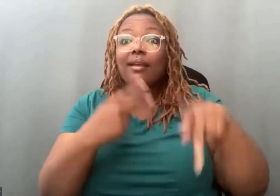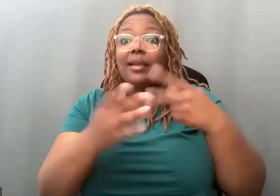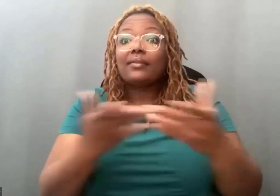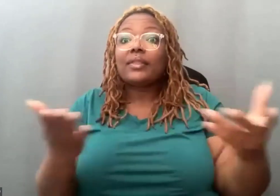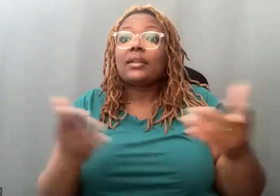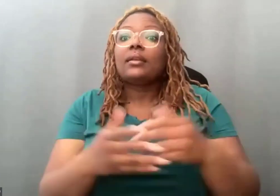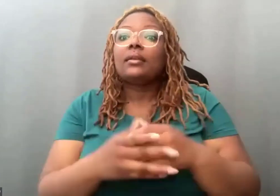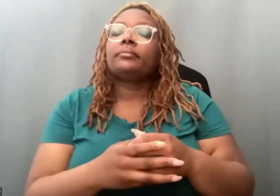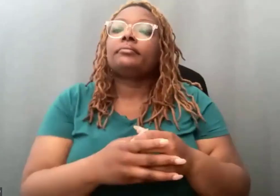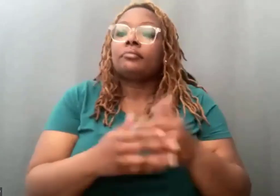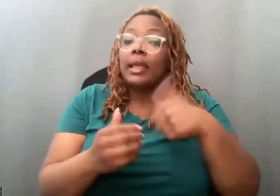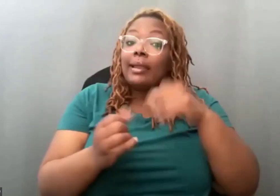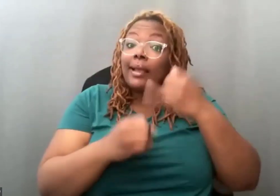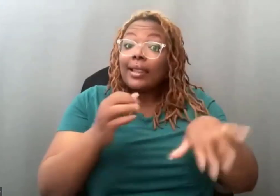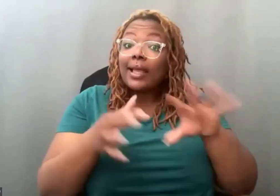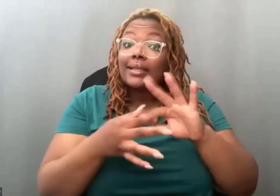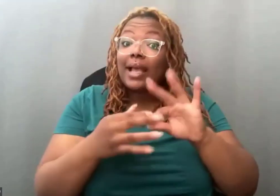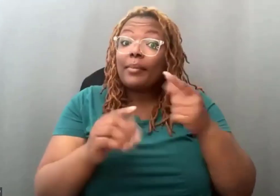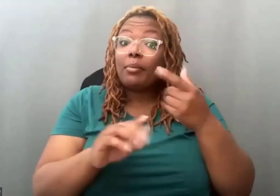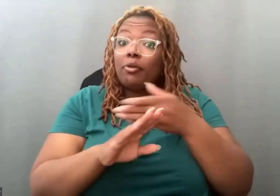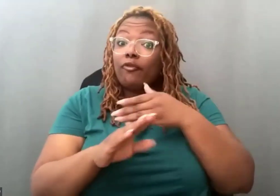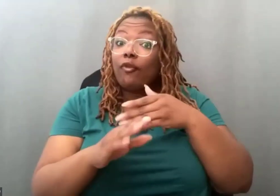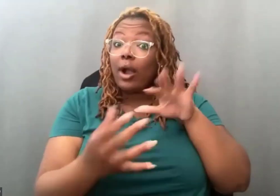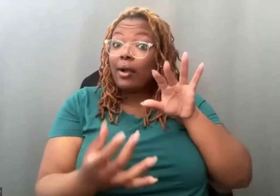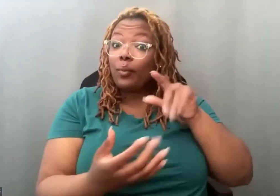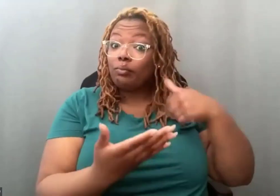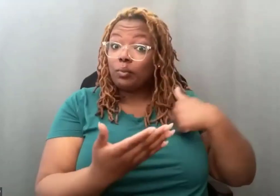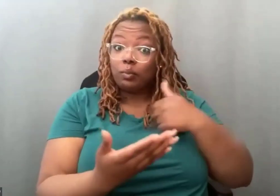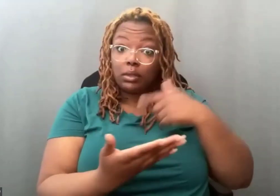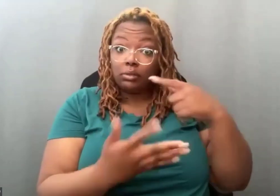any last comments before we move on to talking about feedback?